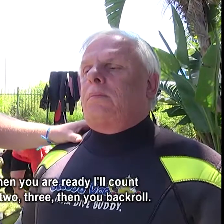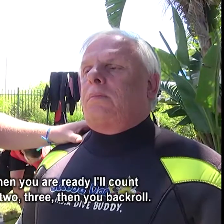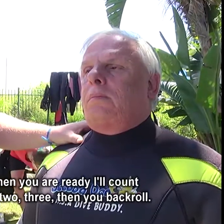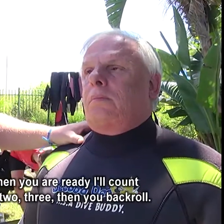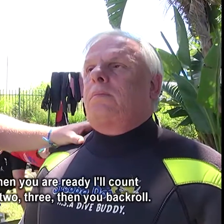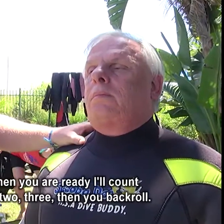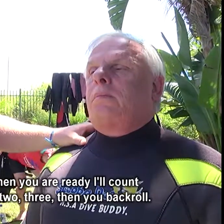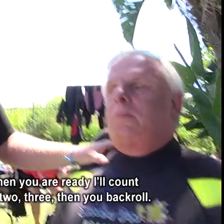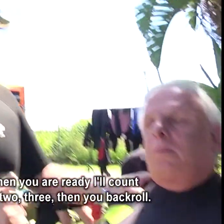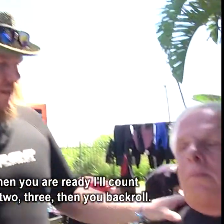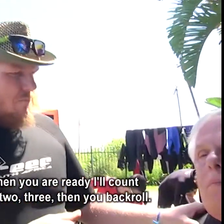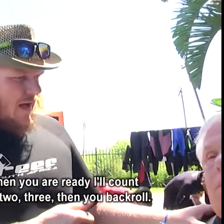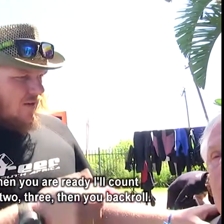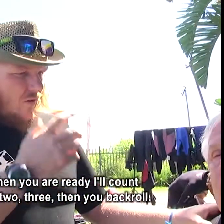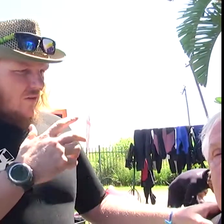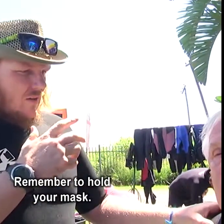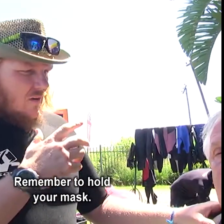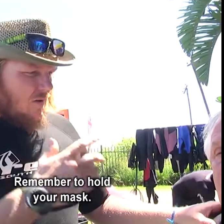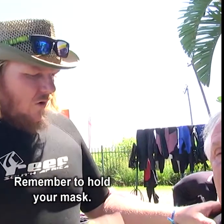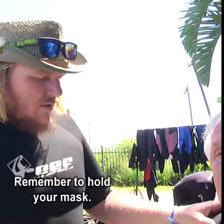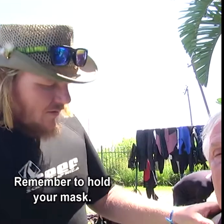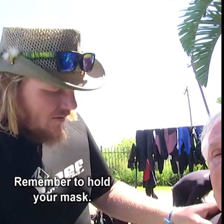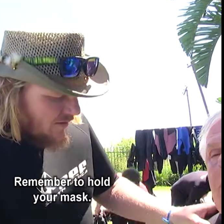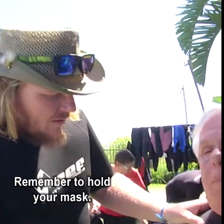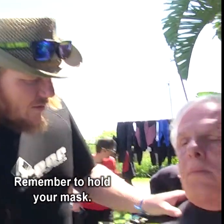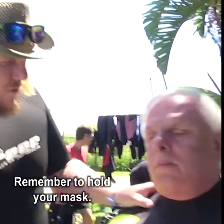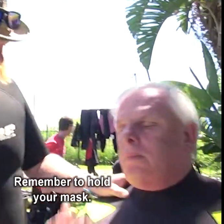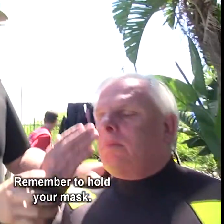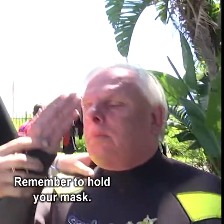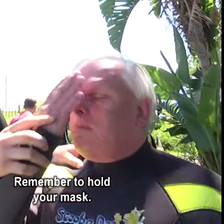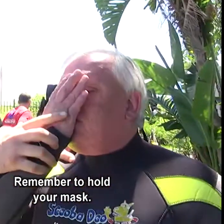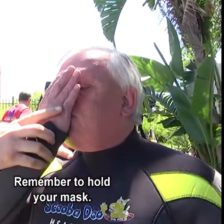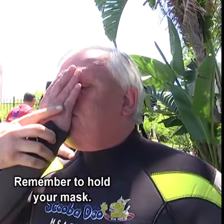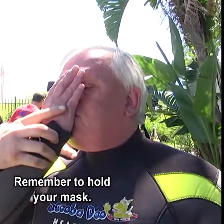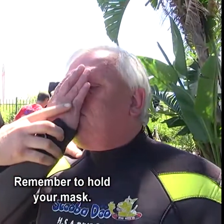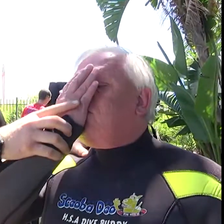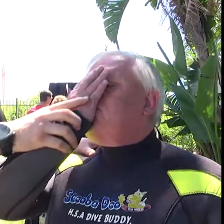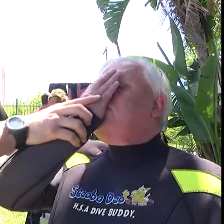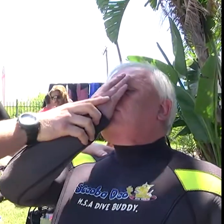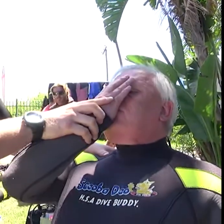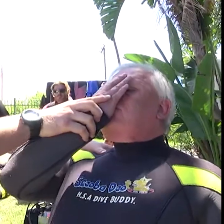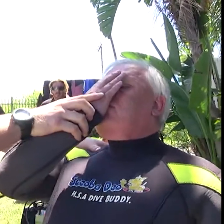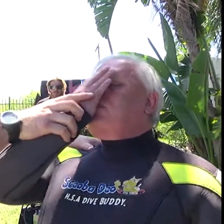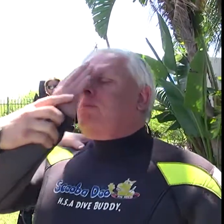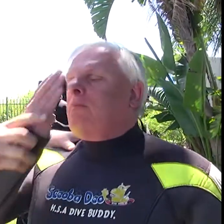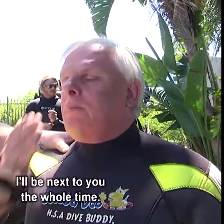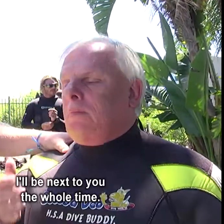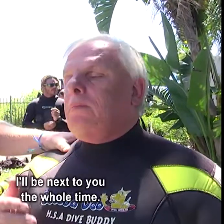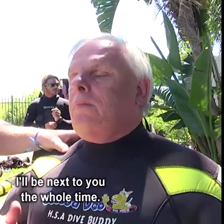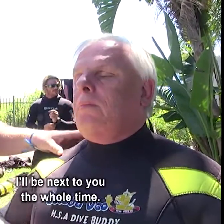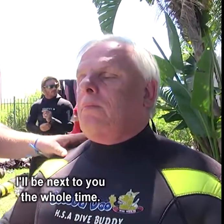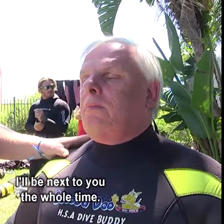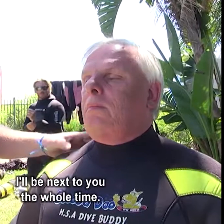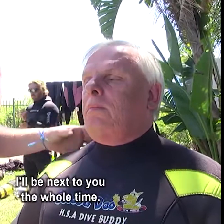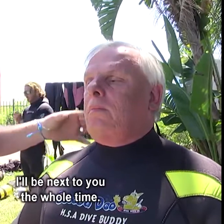En as ons reg is, dan gaan ons 1, 2, 3 backroll. Onthou jy met jou hand die maas in jou rek vas te hou. Backroll,